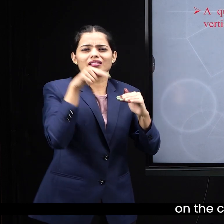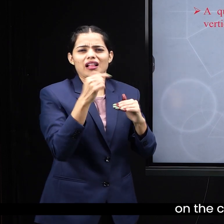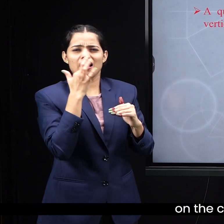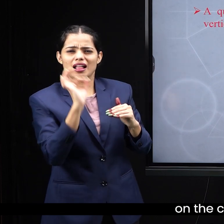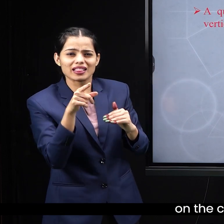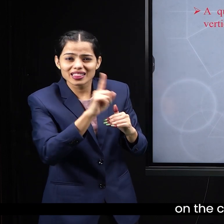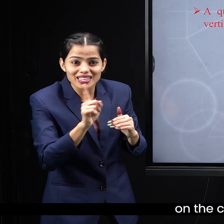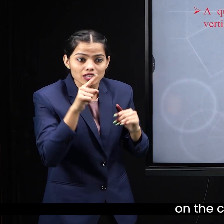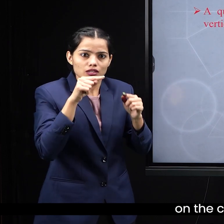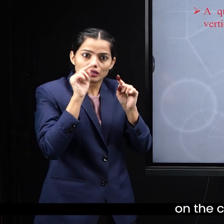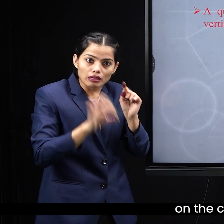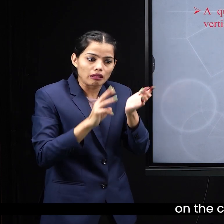circumference of the circle.